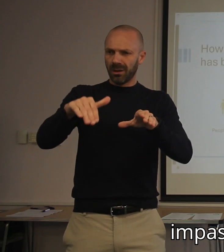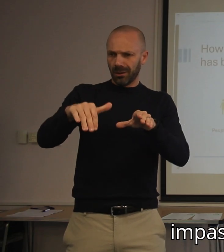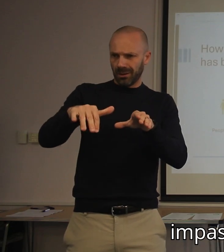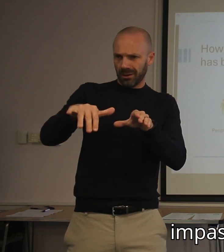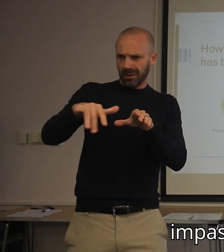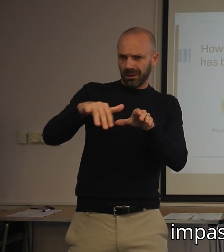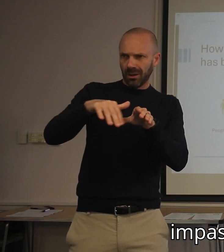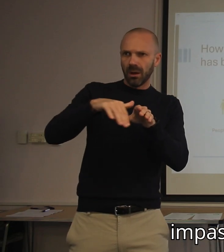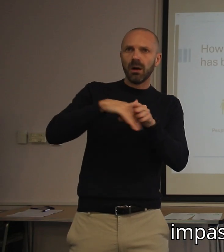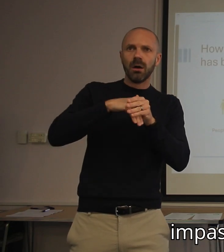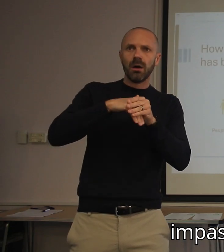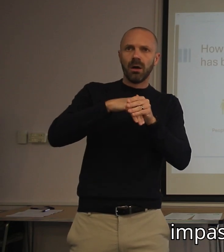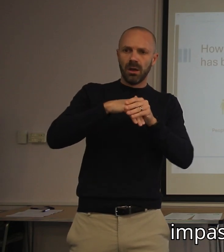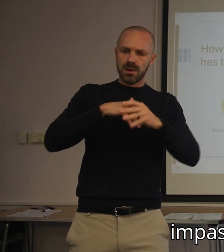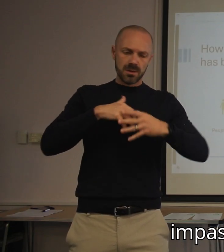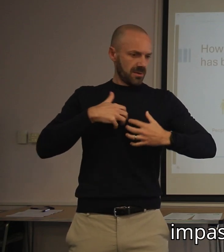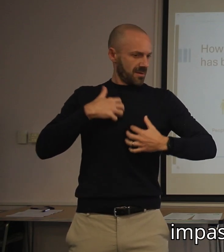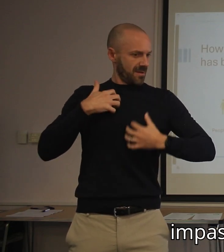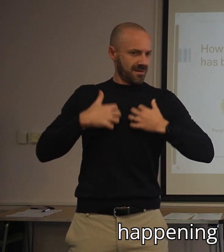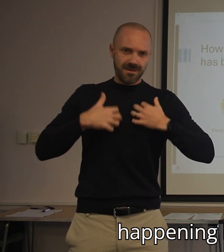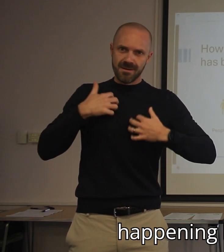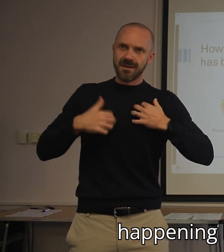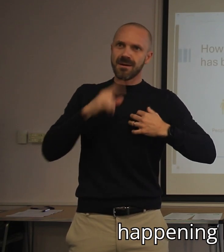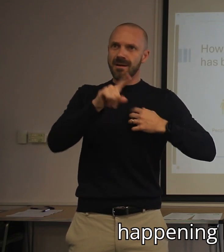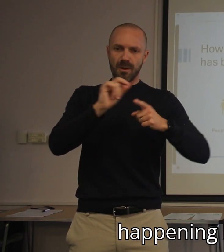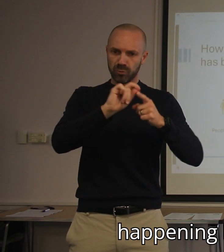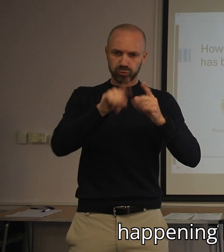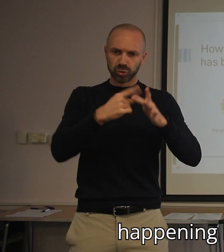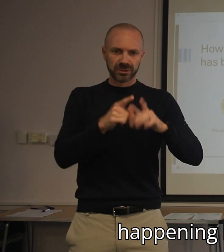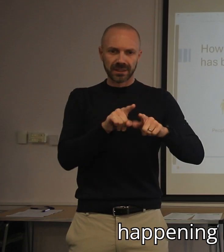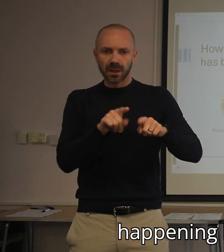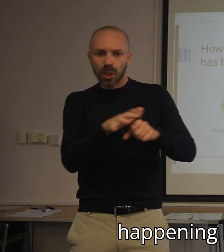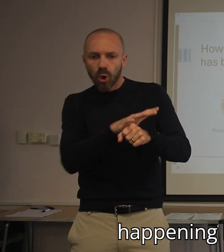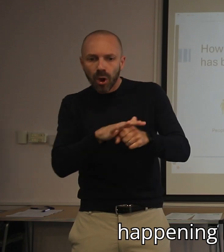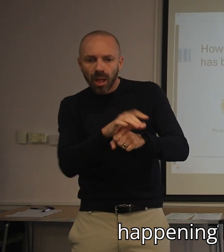become impassioned about what's happening